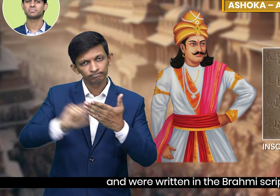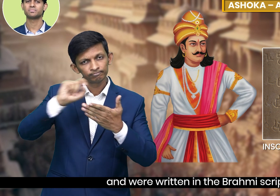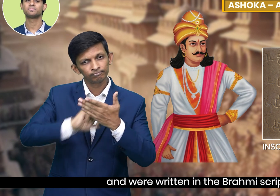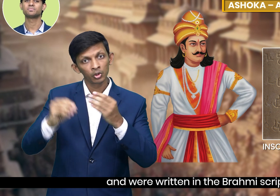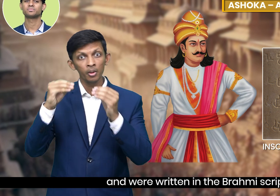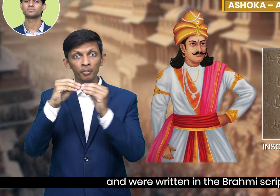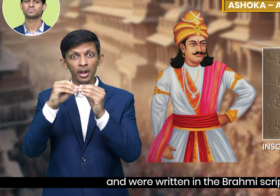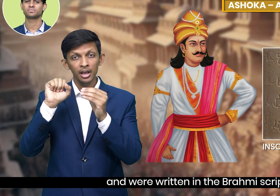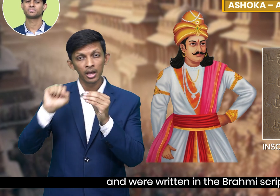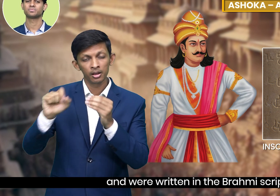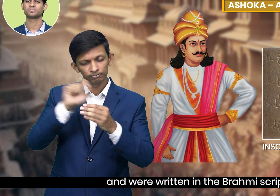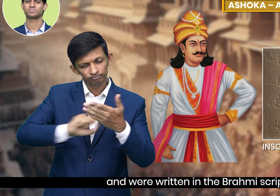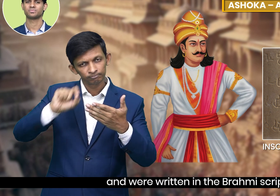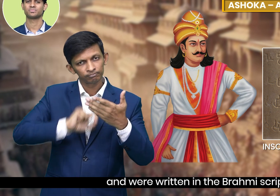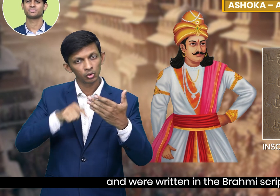script.